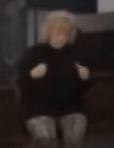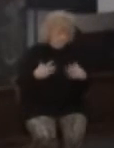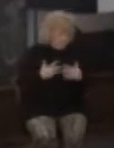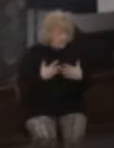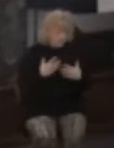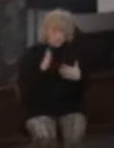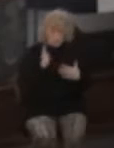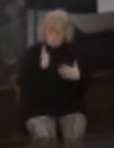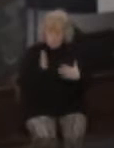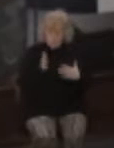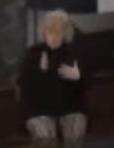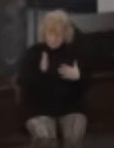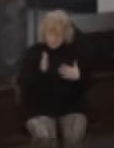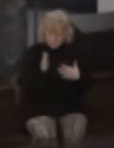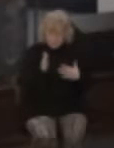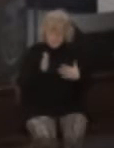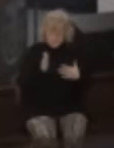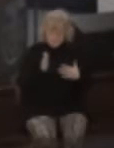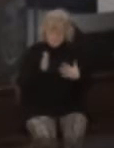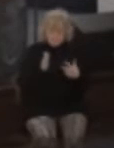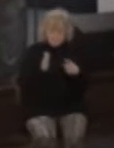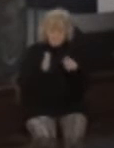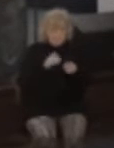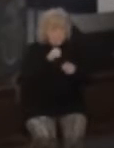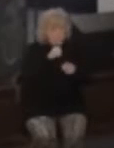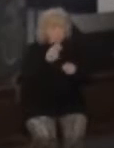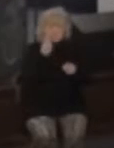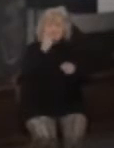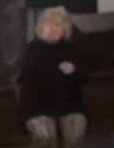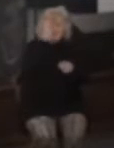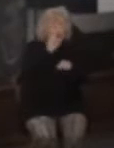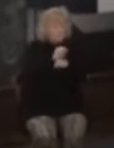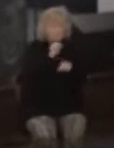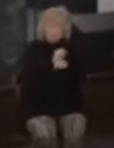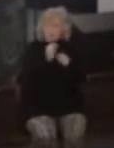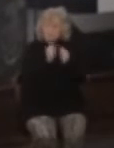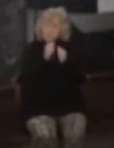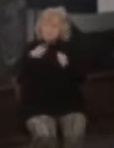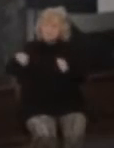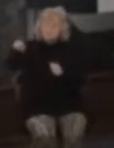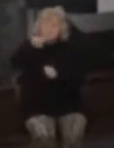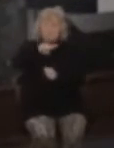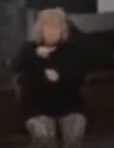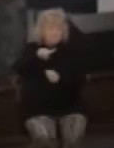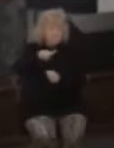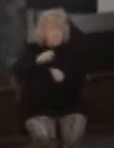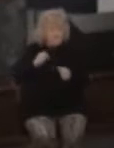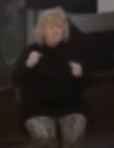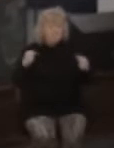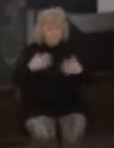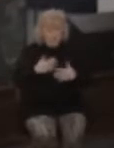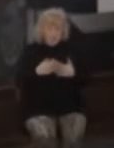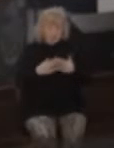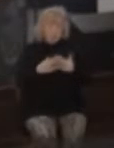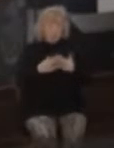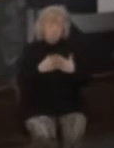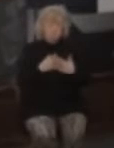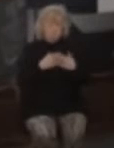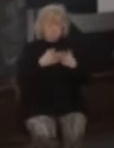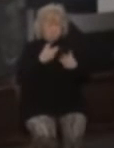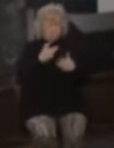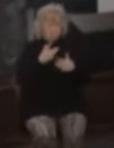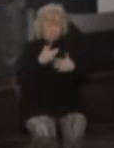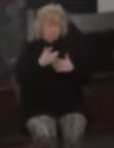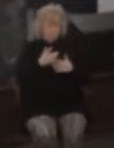does is it will keep you from seeing God at work in others. Fear will keep you from